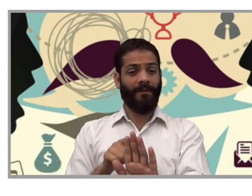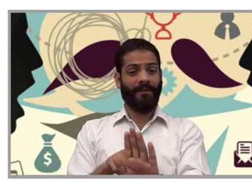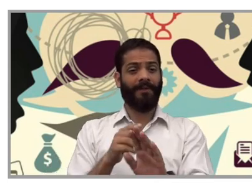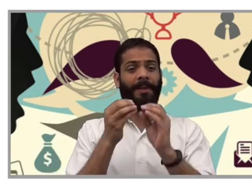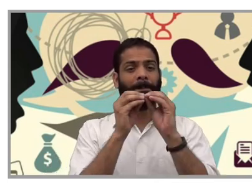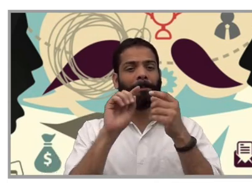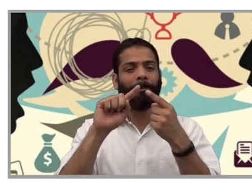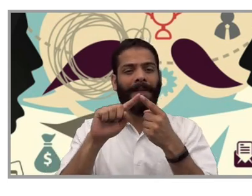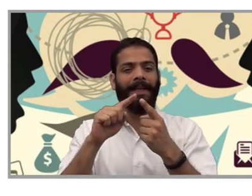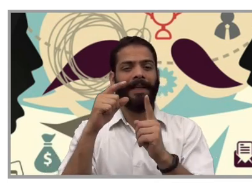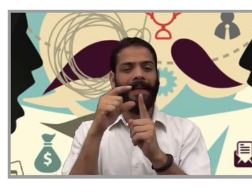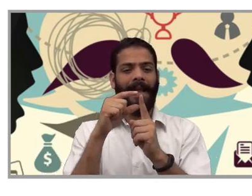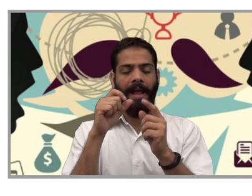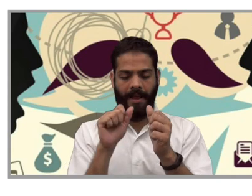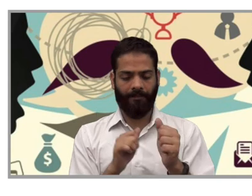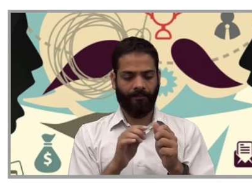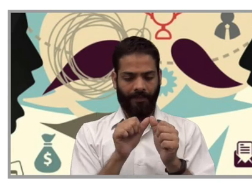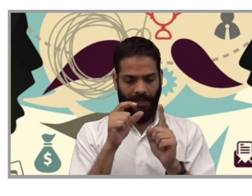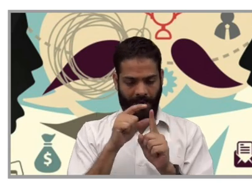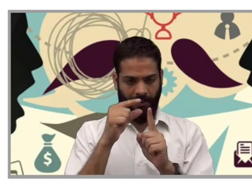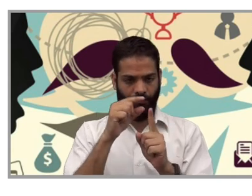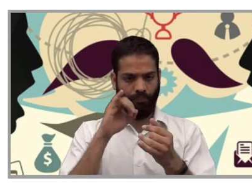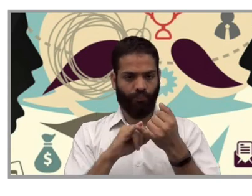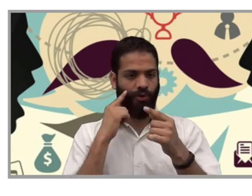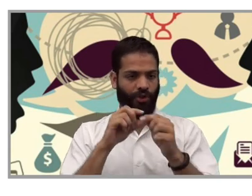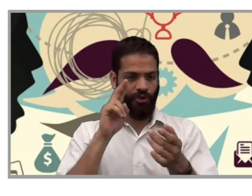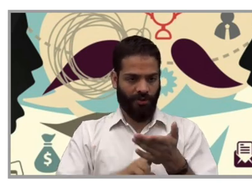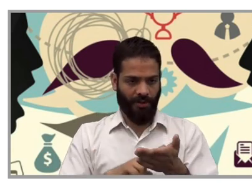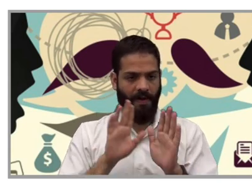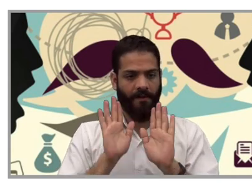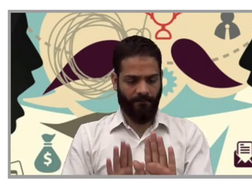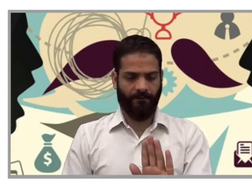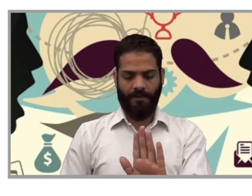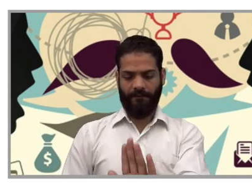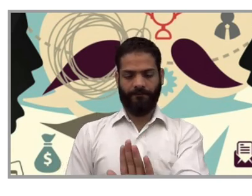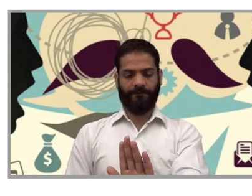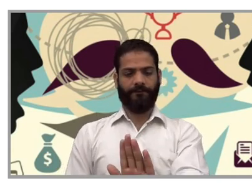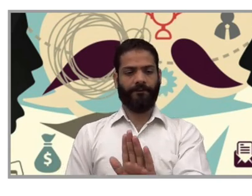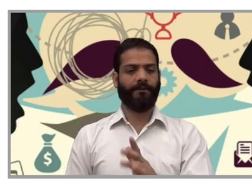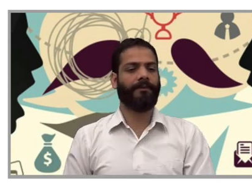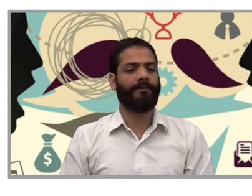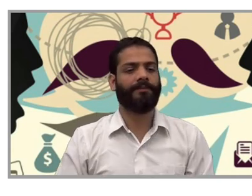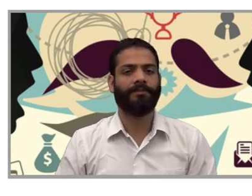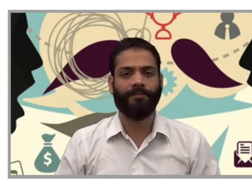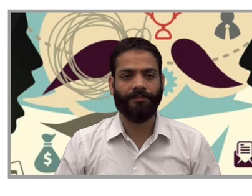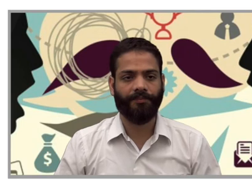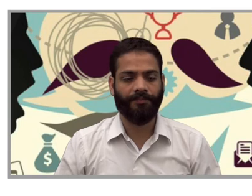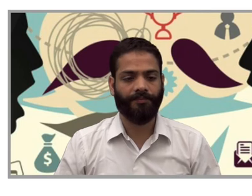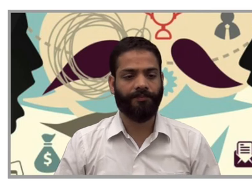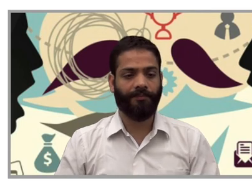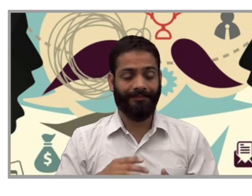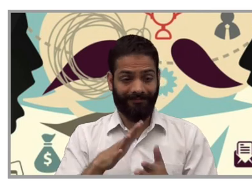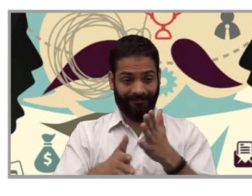Now we have non-inherent possessions a marked by a sign have which is compound of B plus